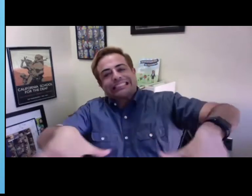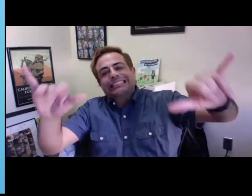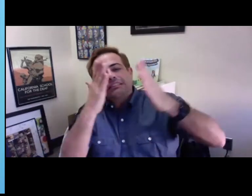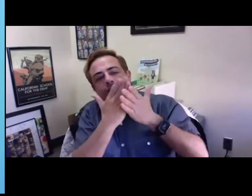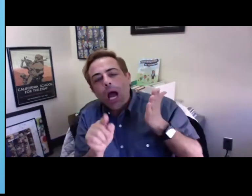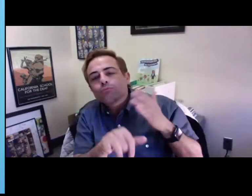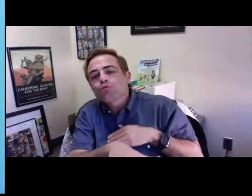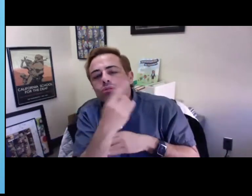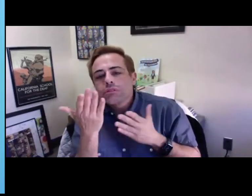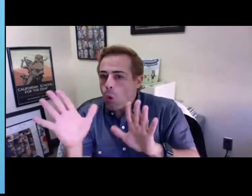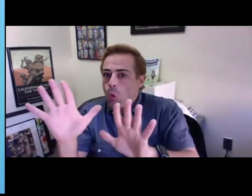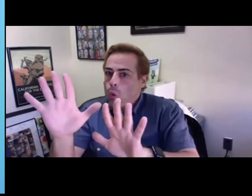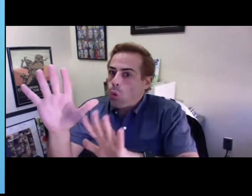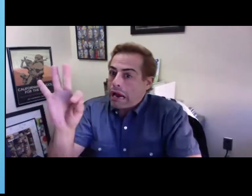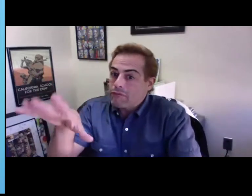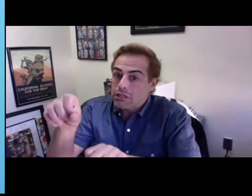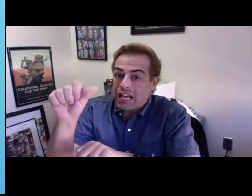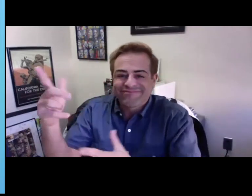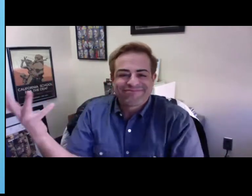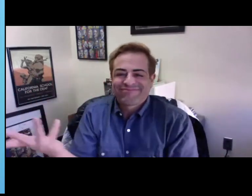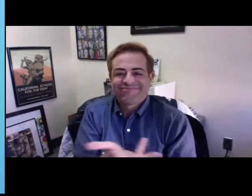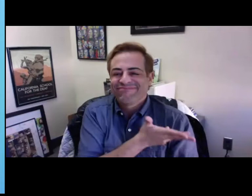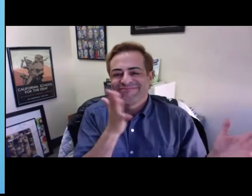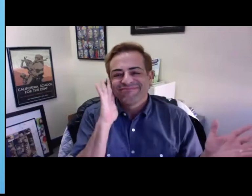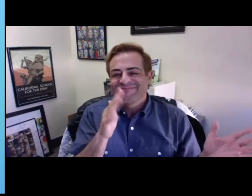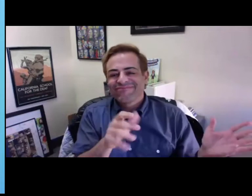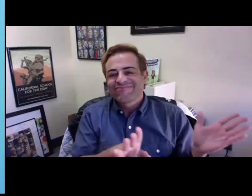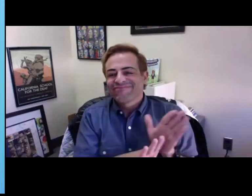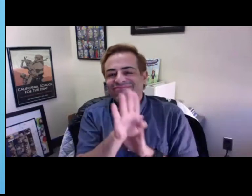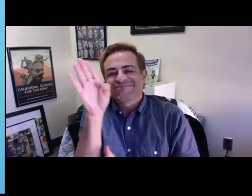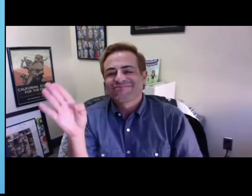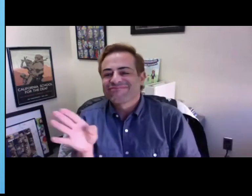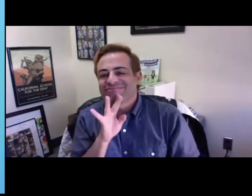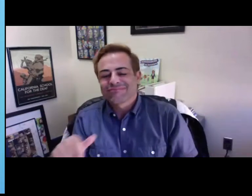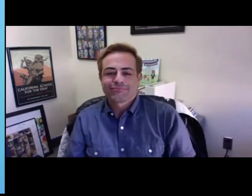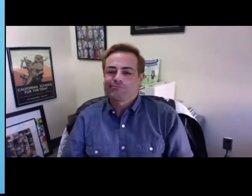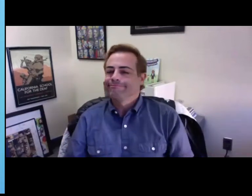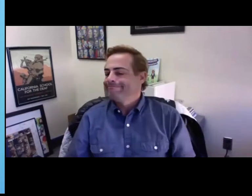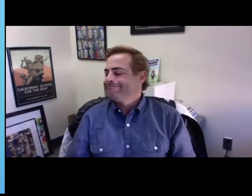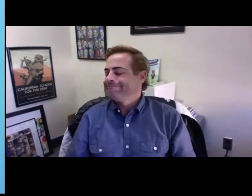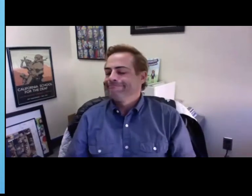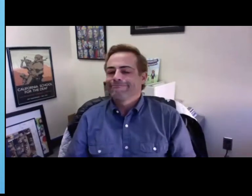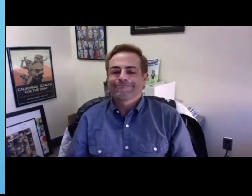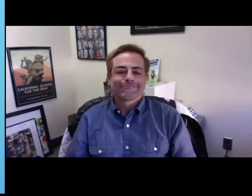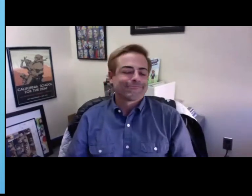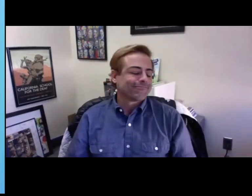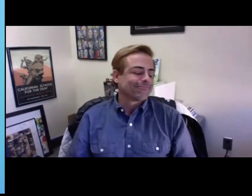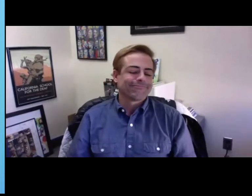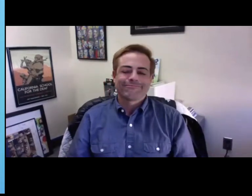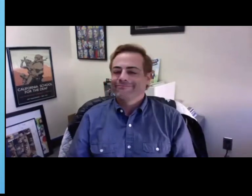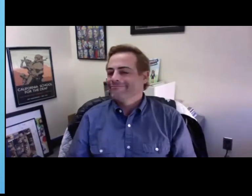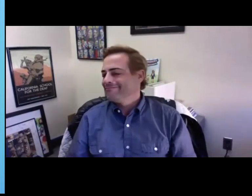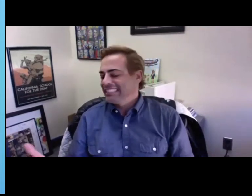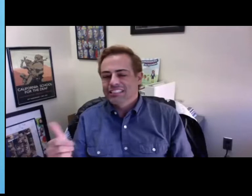People said that if if a deaf child learns sign language, it will hinder their spoken language.